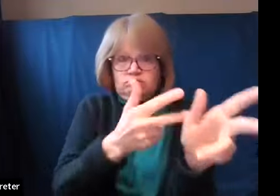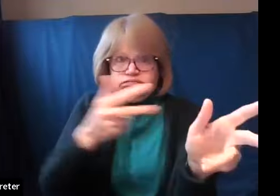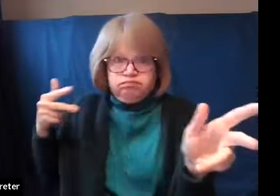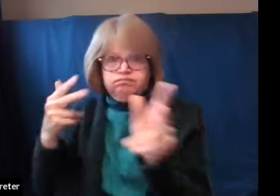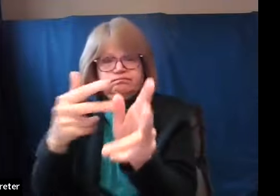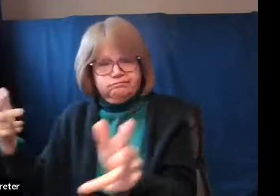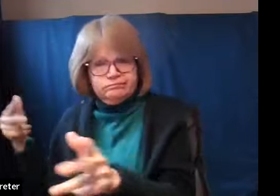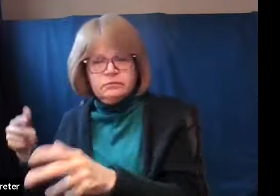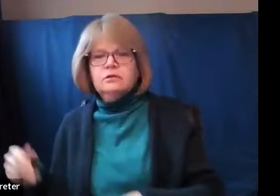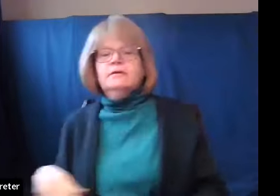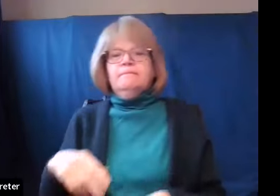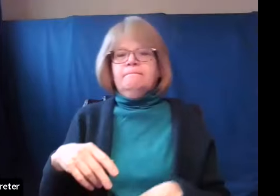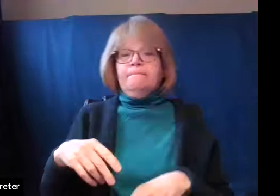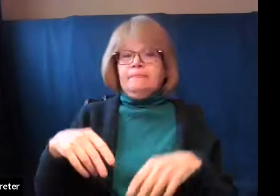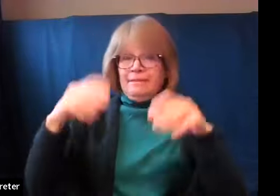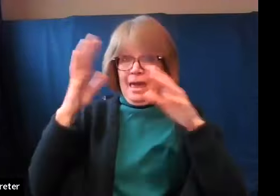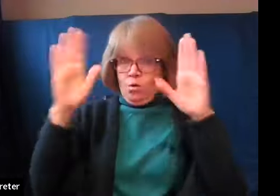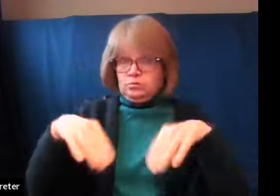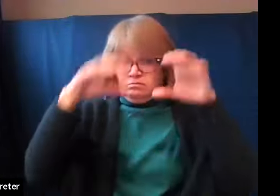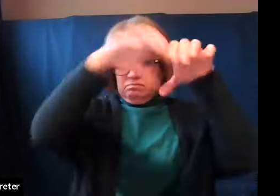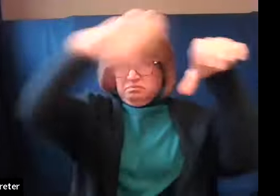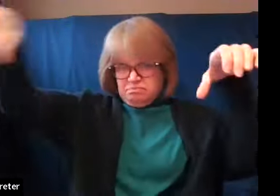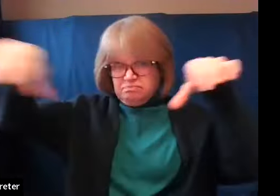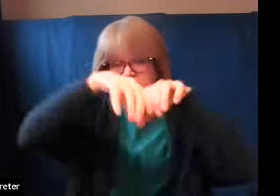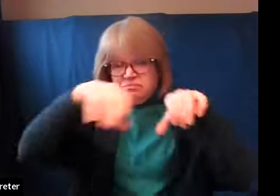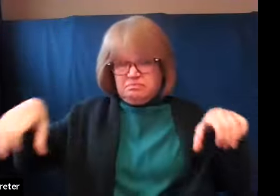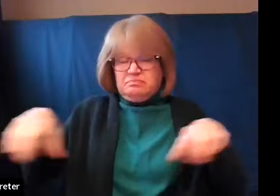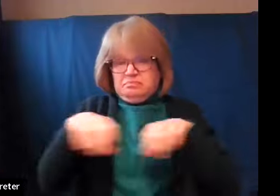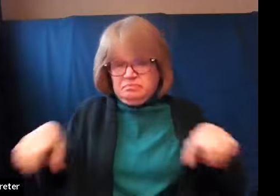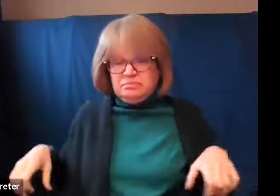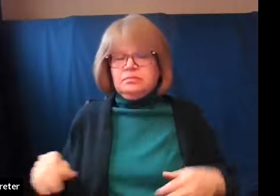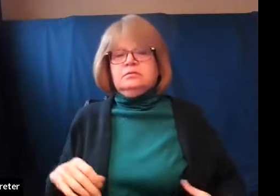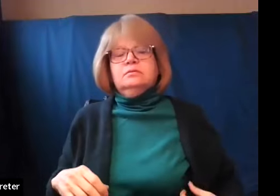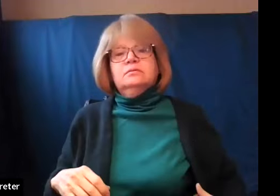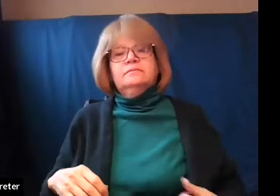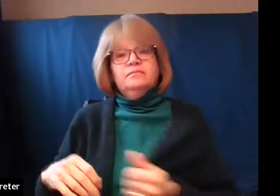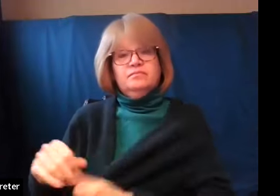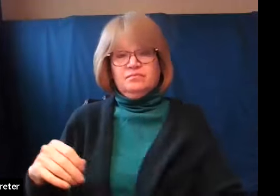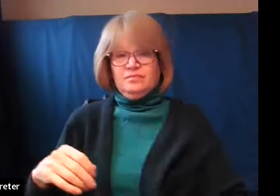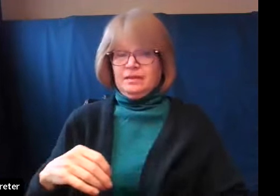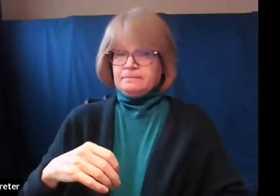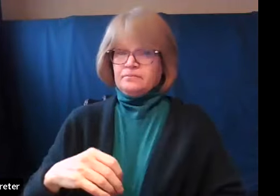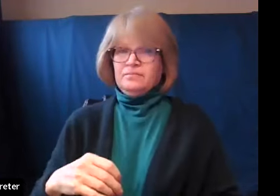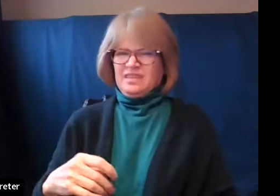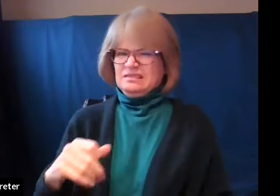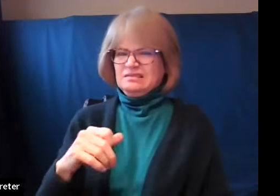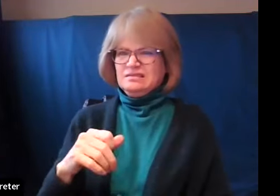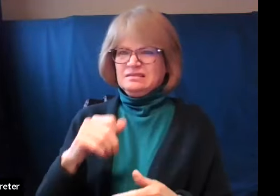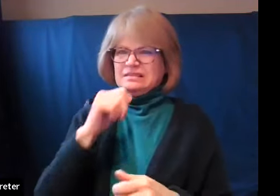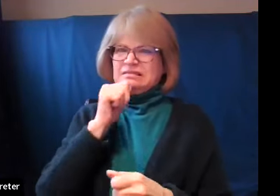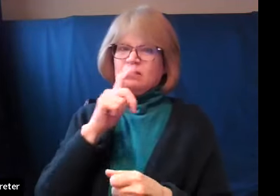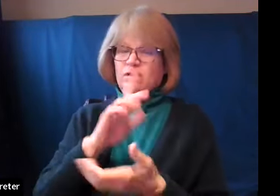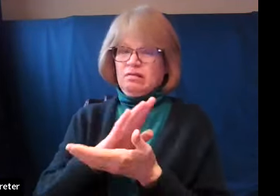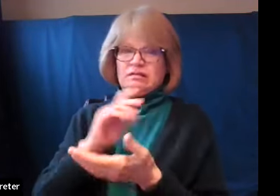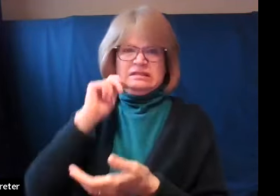Rows of semi-detached houses with unkempt myrtle terraces and stone balustrades lining the sidewalk revealed a